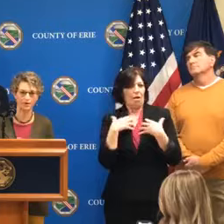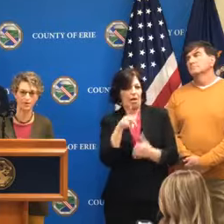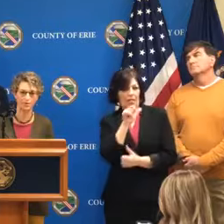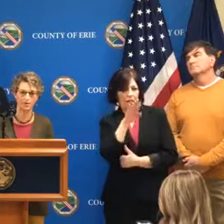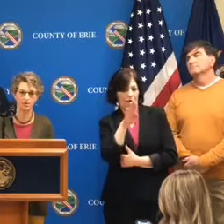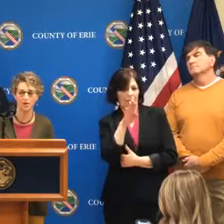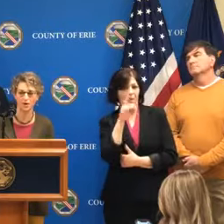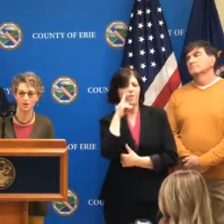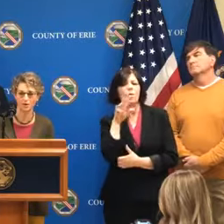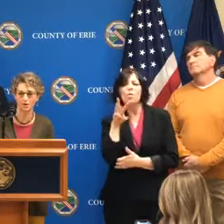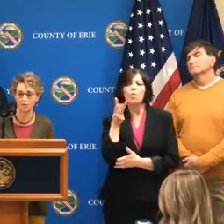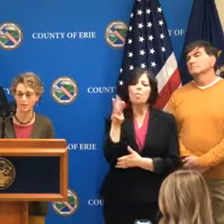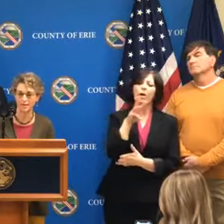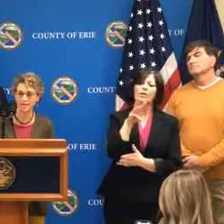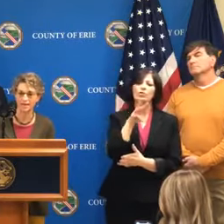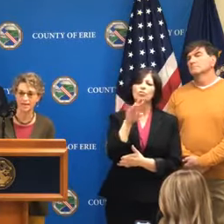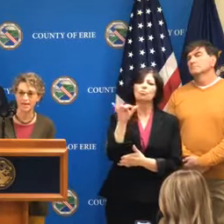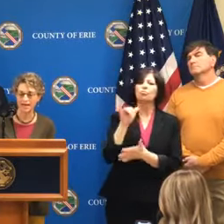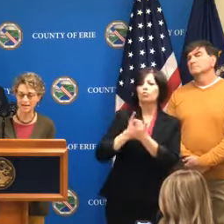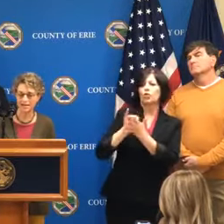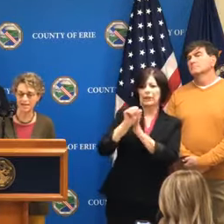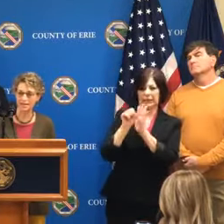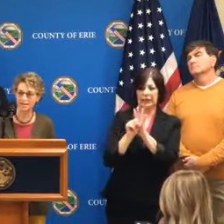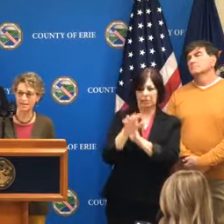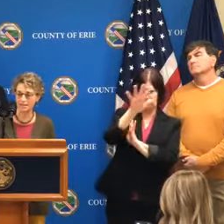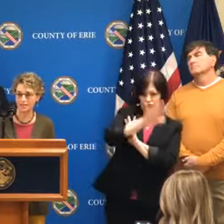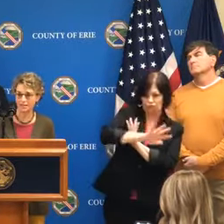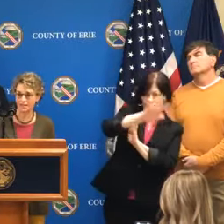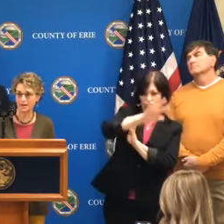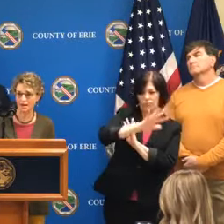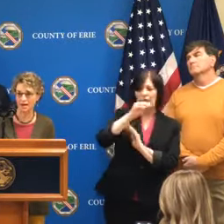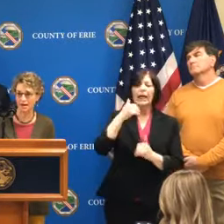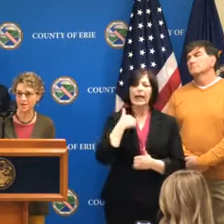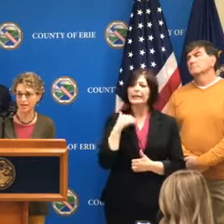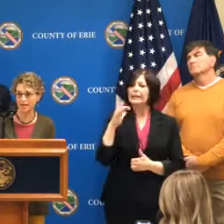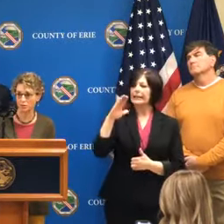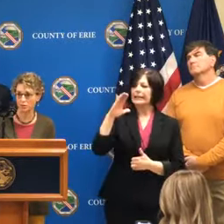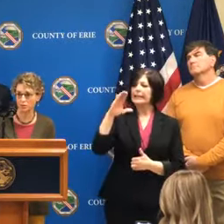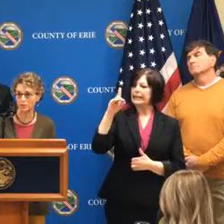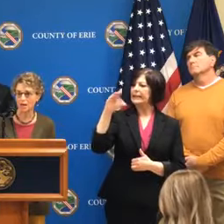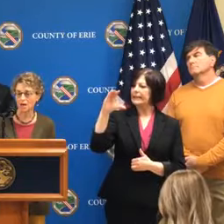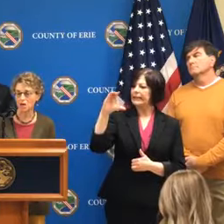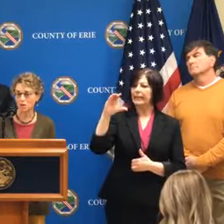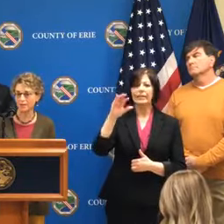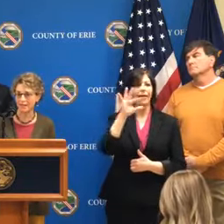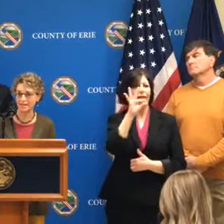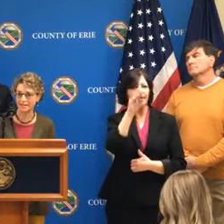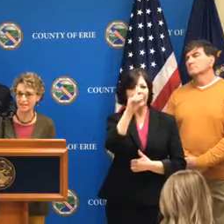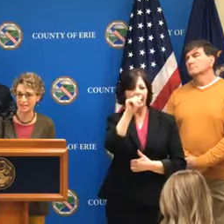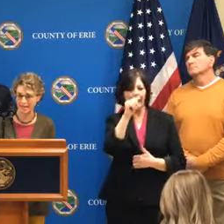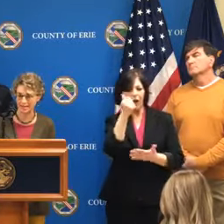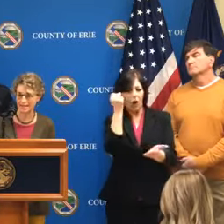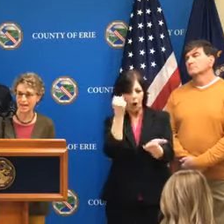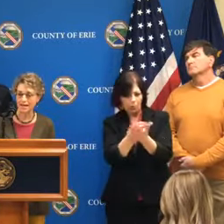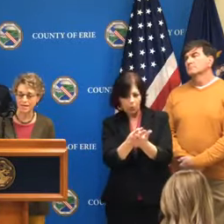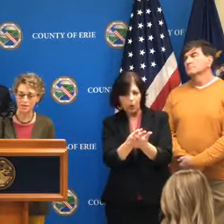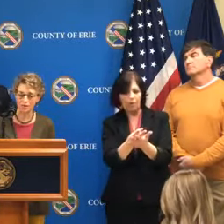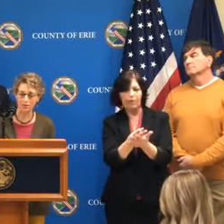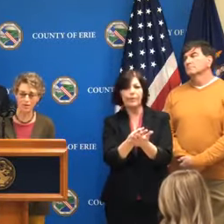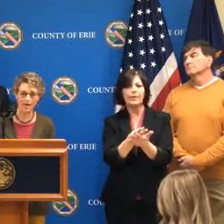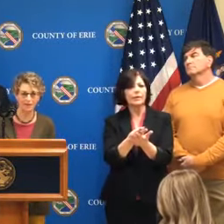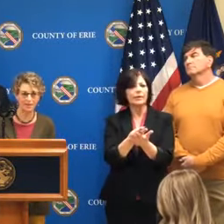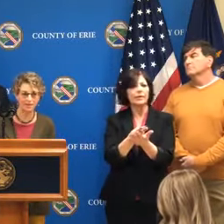for the western part of New York State, has the CDC FDA-approved COVID-19 test.